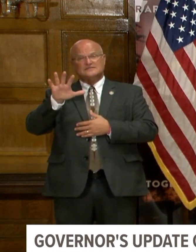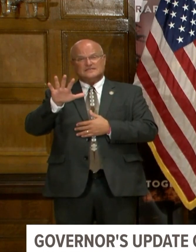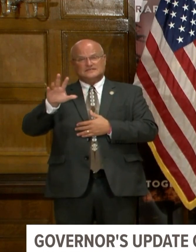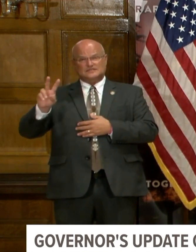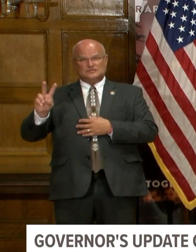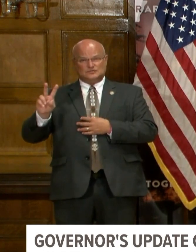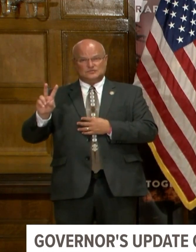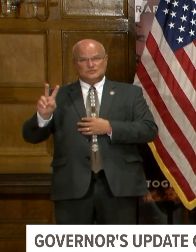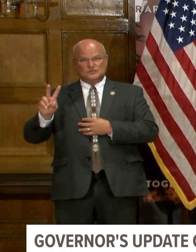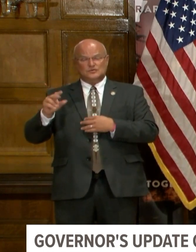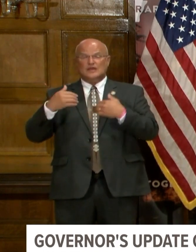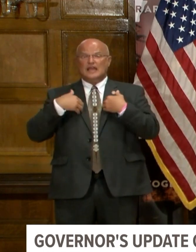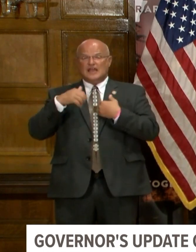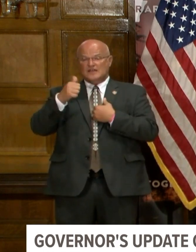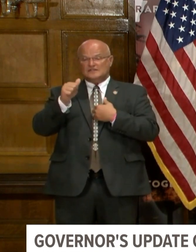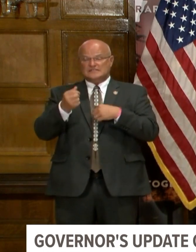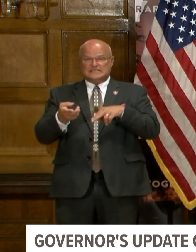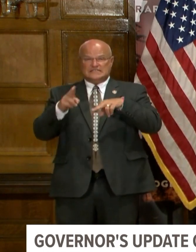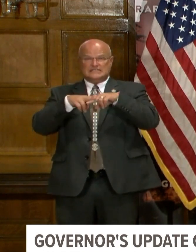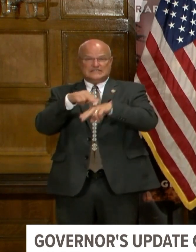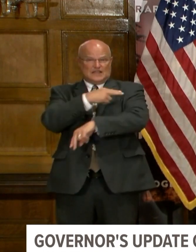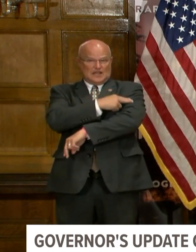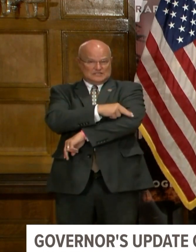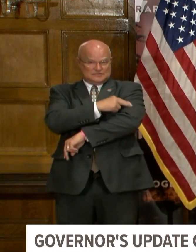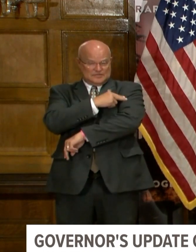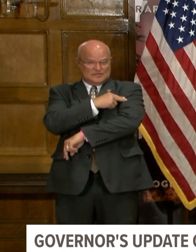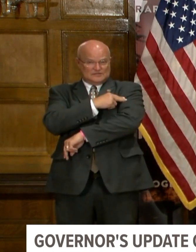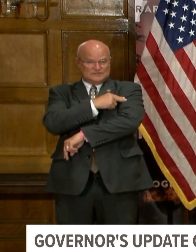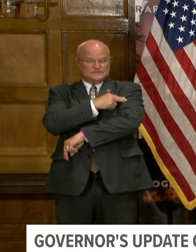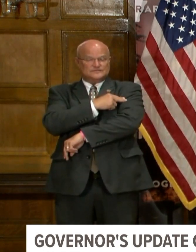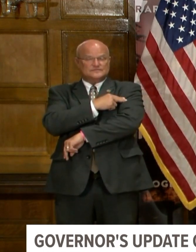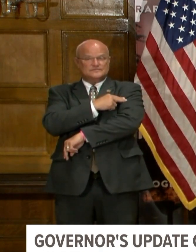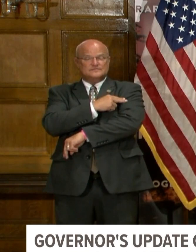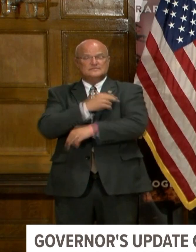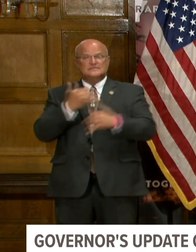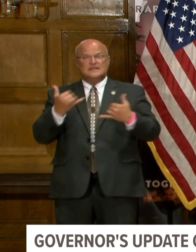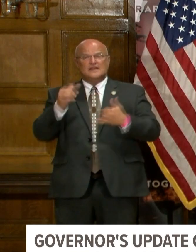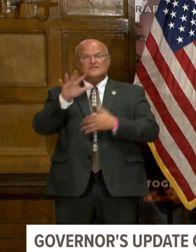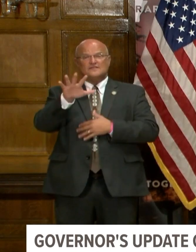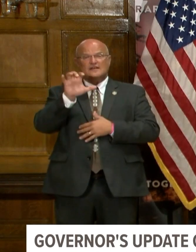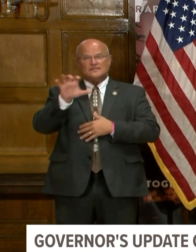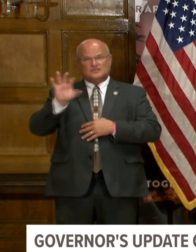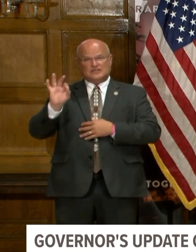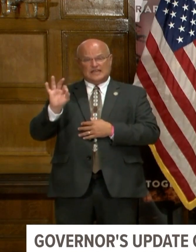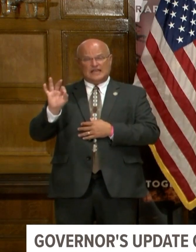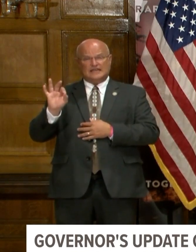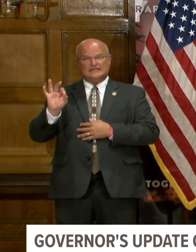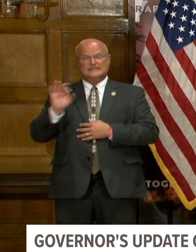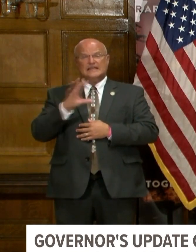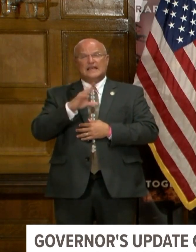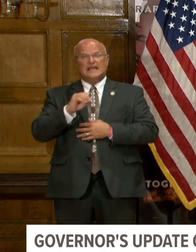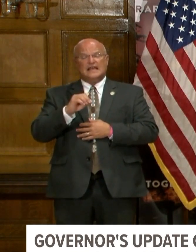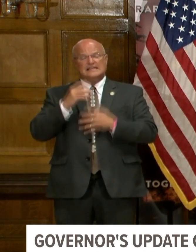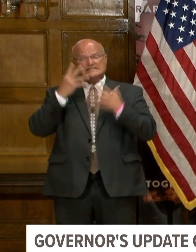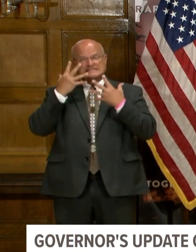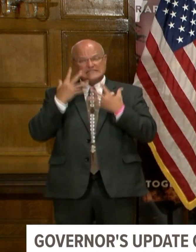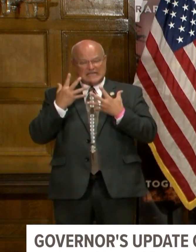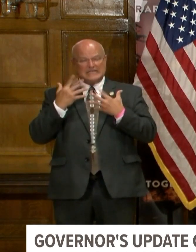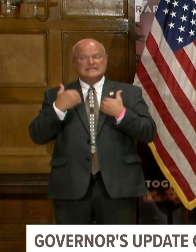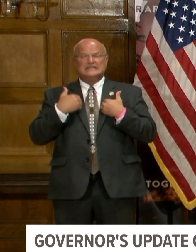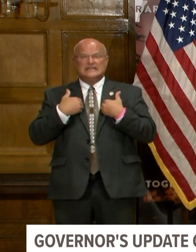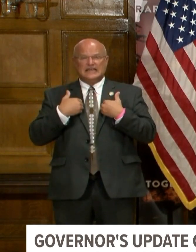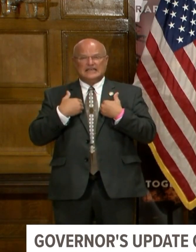55,652. We have 10 additional hospitalizations. That brings us to 509. And sadly, we